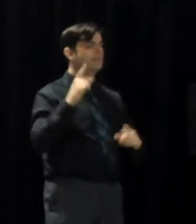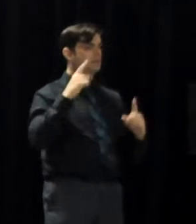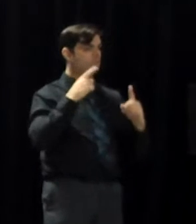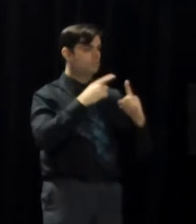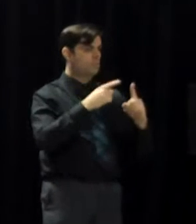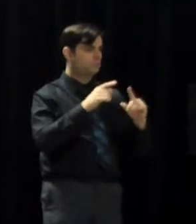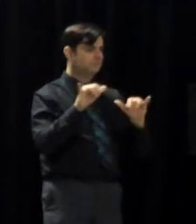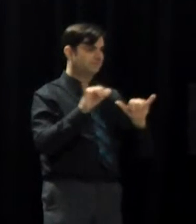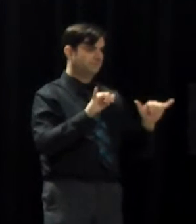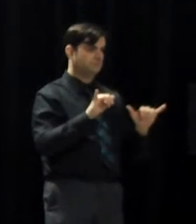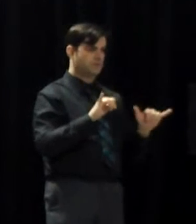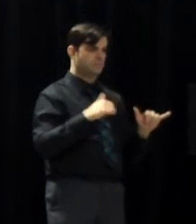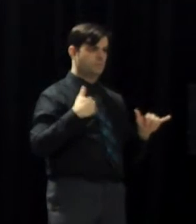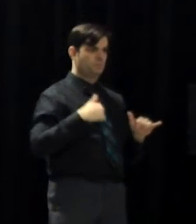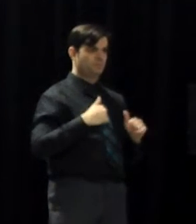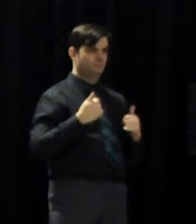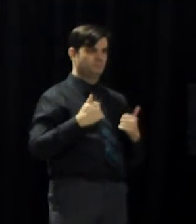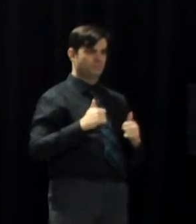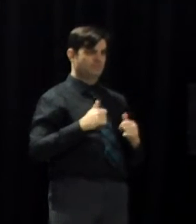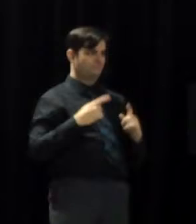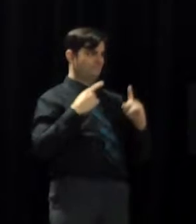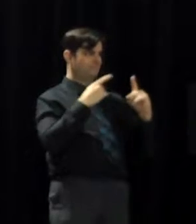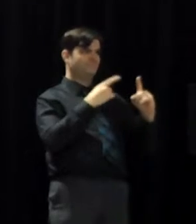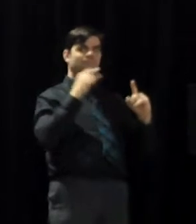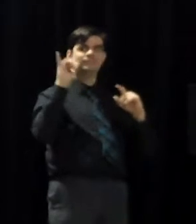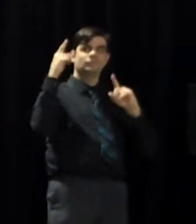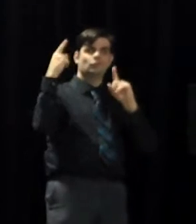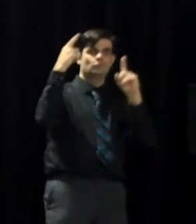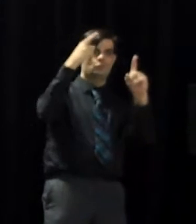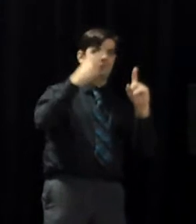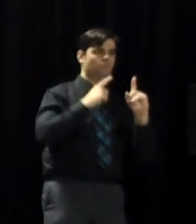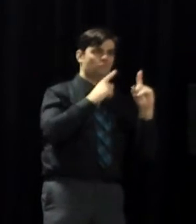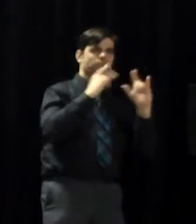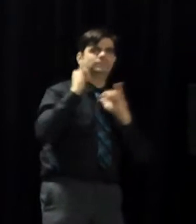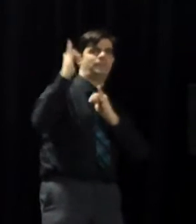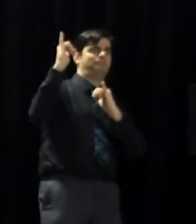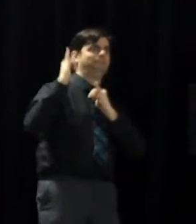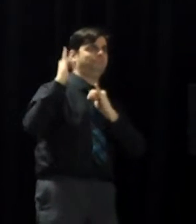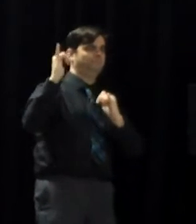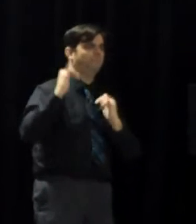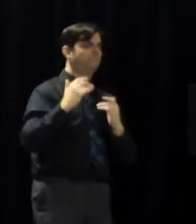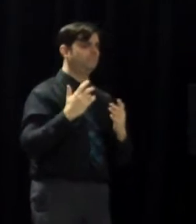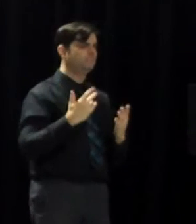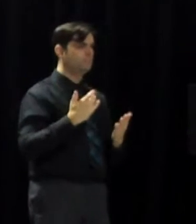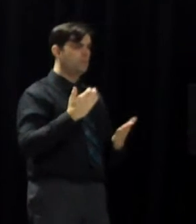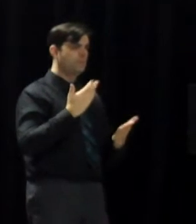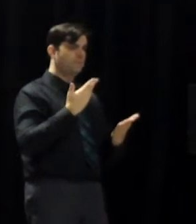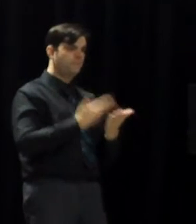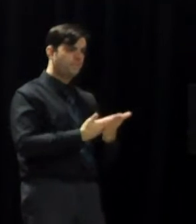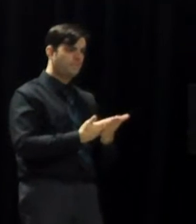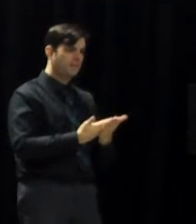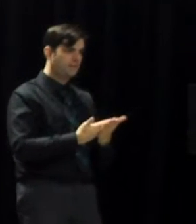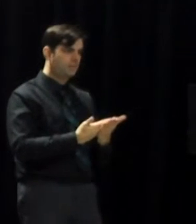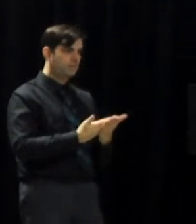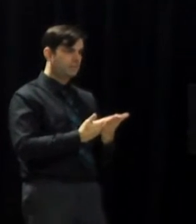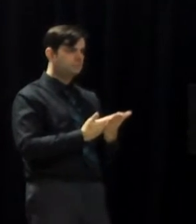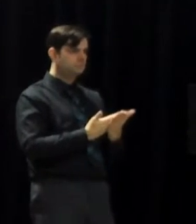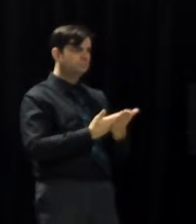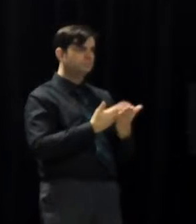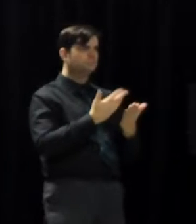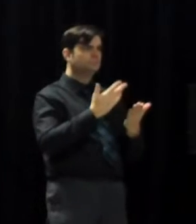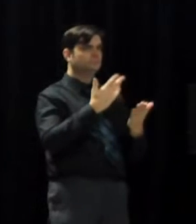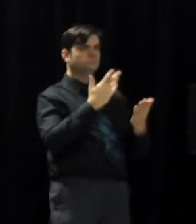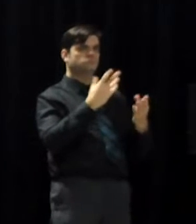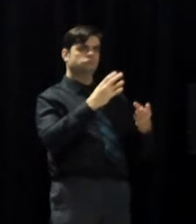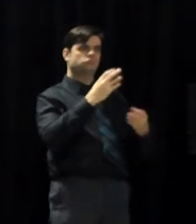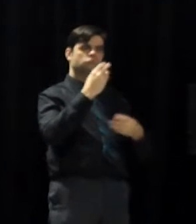through the state's antibody test, what's the real infection rate, not just what the real testing rate is with